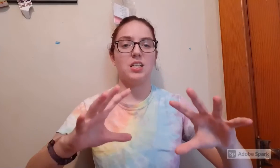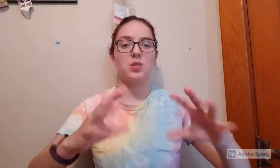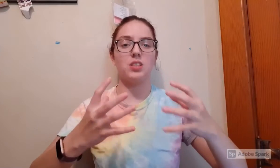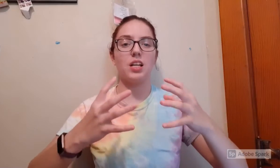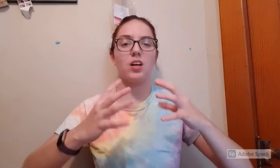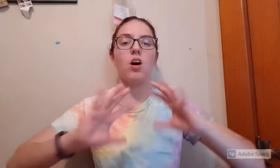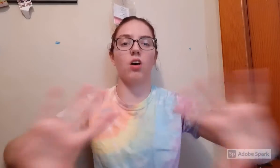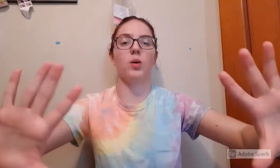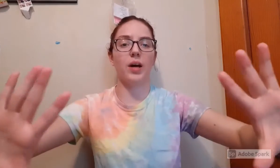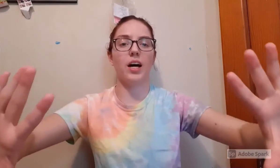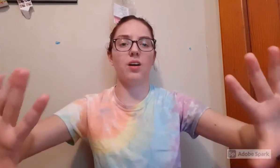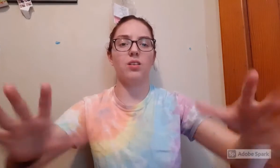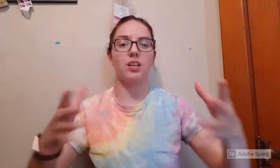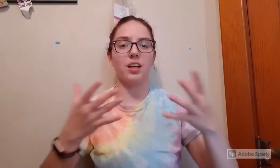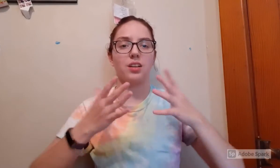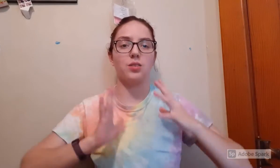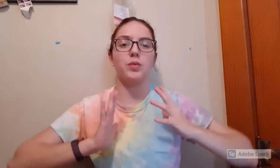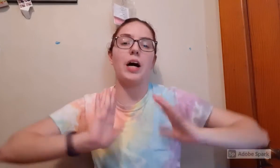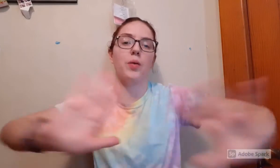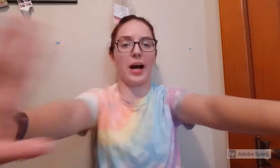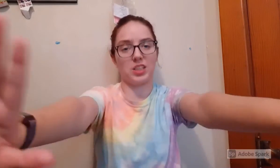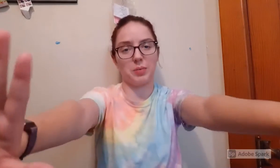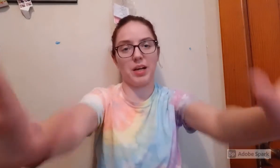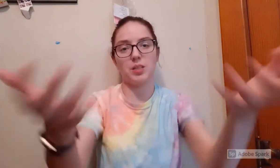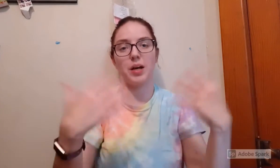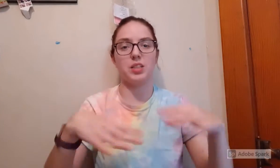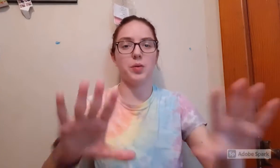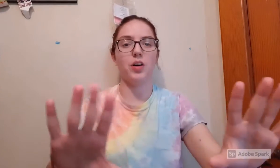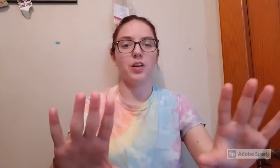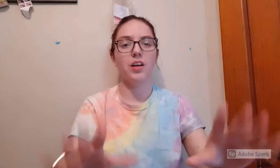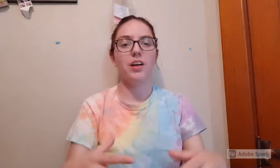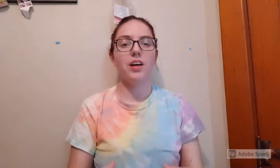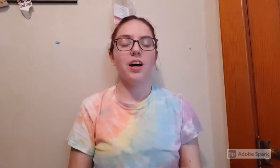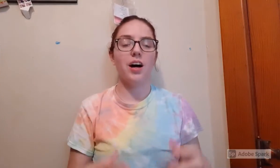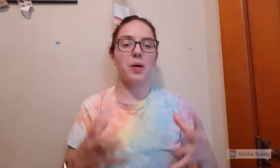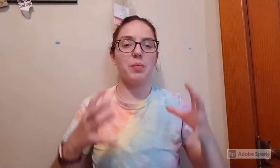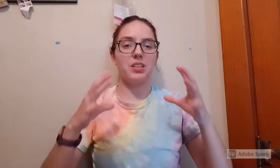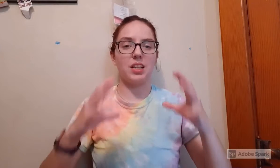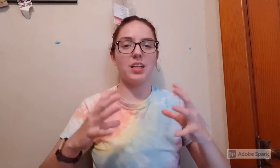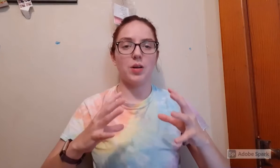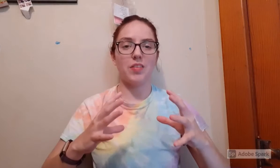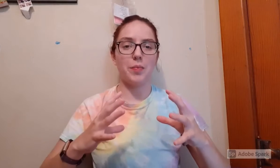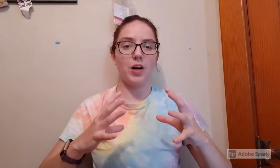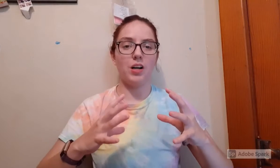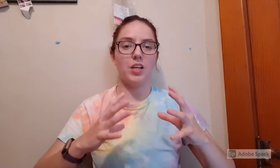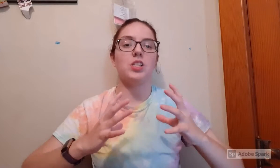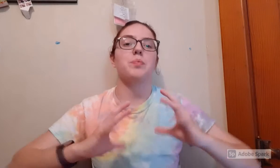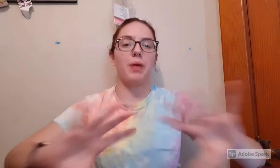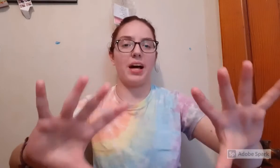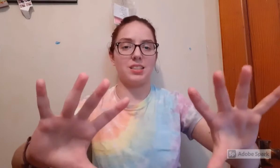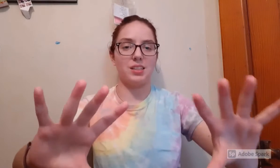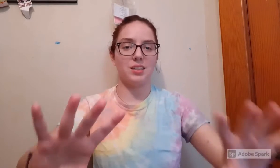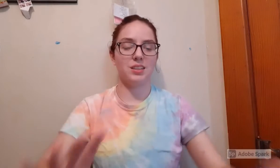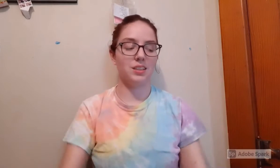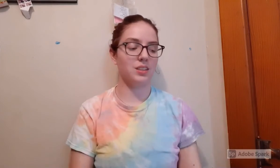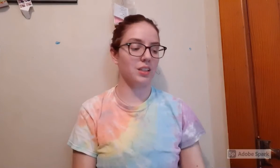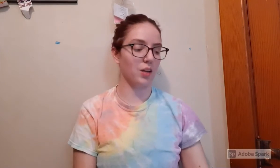it's not like all the way out, like how you actually pass a basketball. But it's kind of like you have a ball and you just pass it. It's kind of cool.